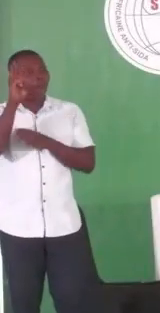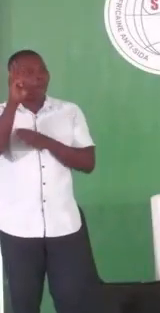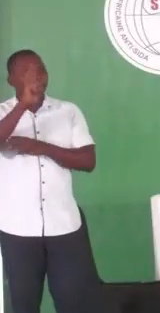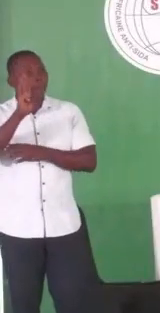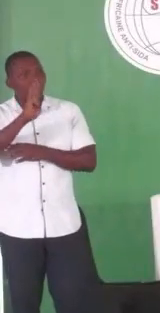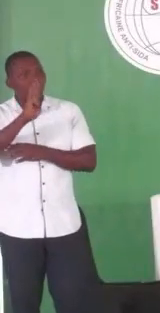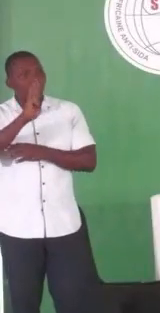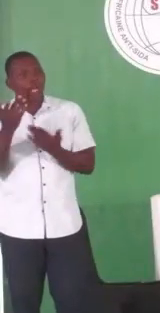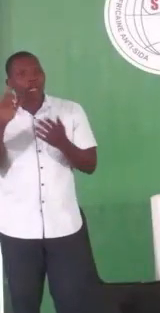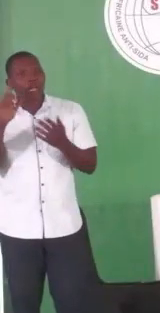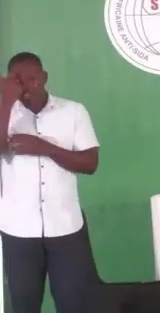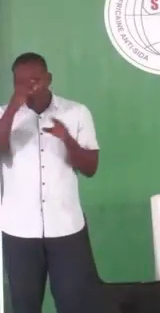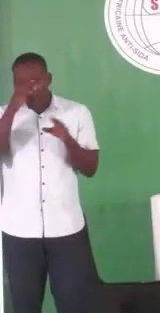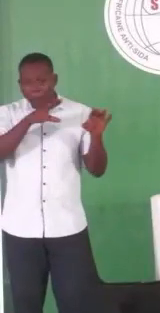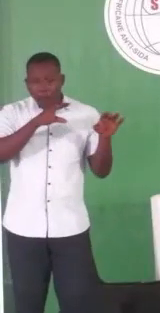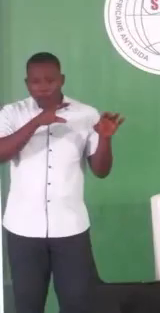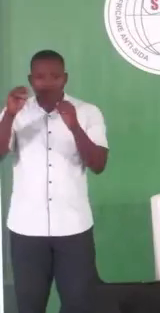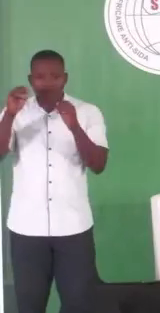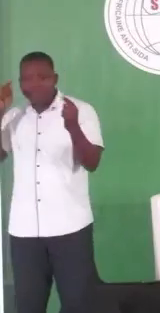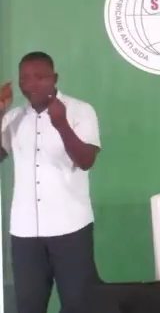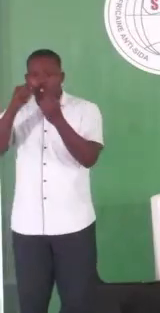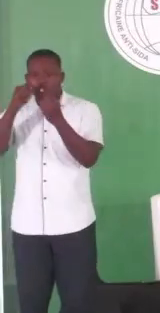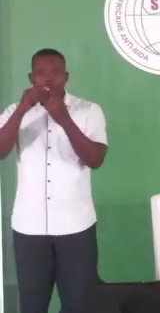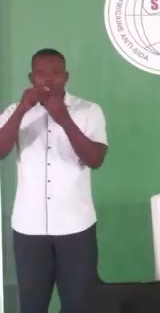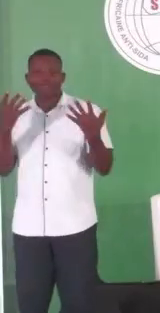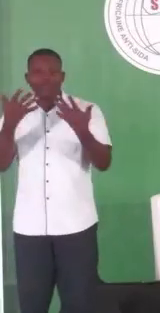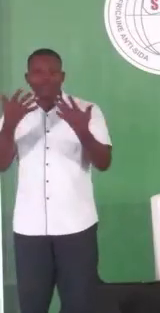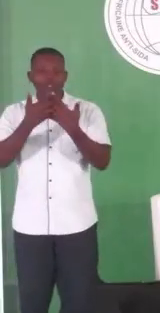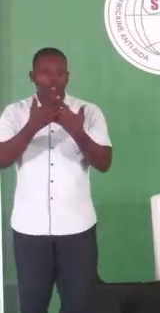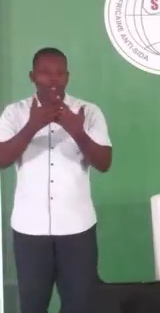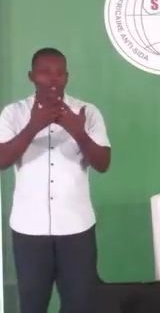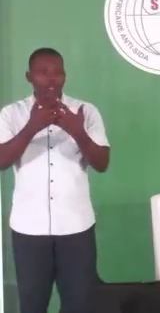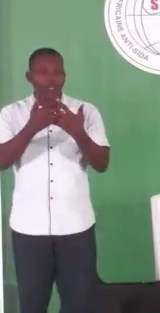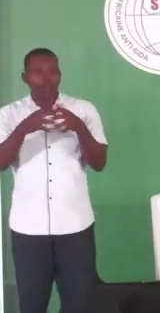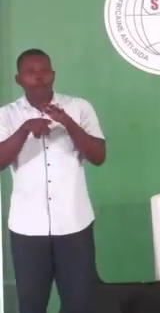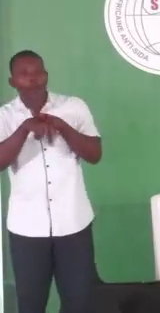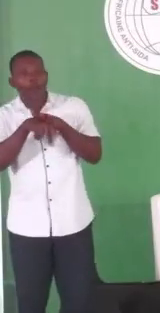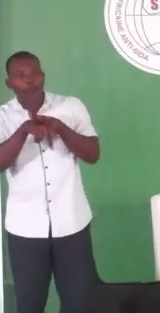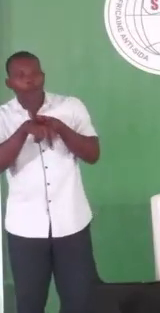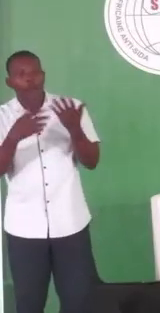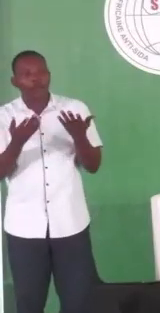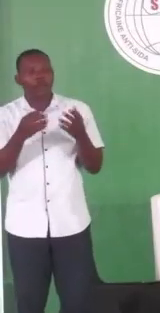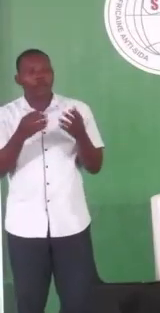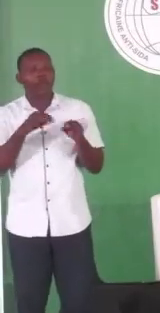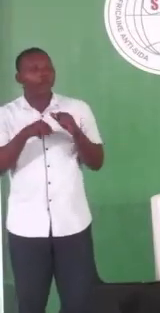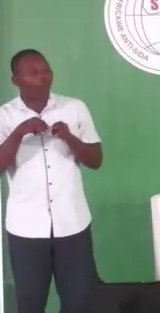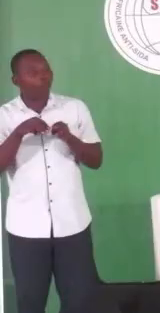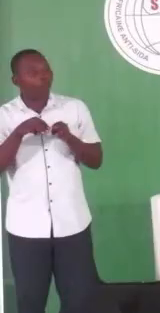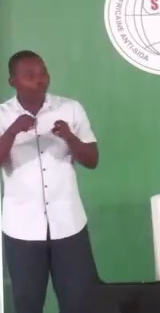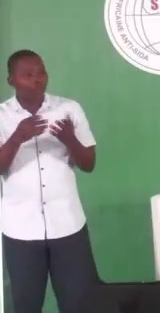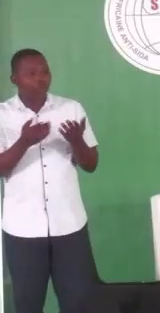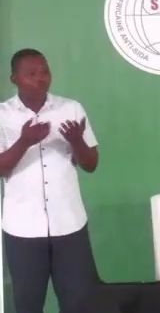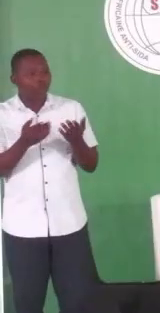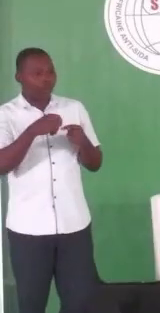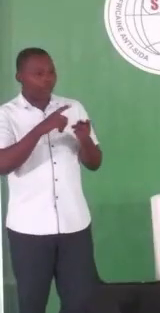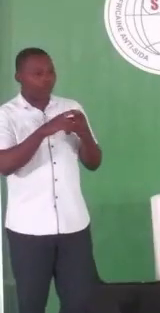government is moving towards what we call integrated primary healthcare models. We are trying to move away from the siloed